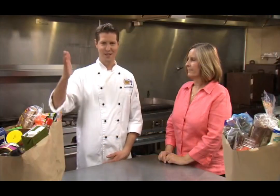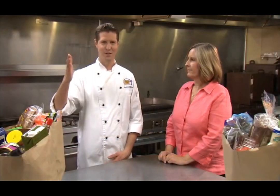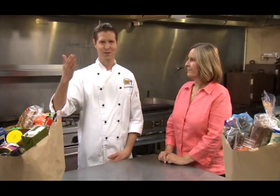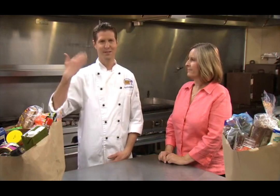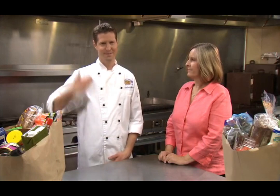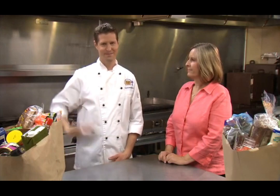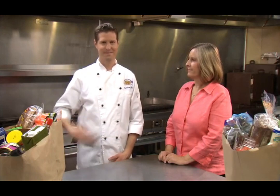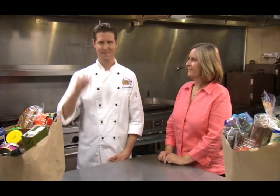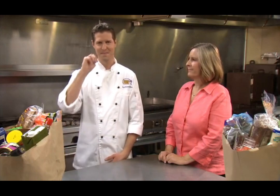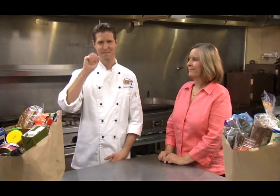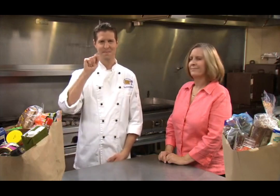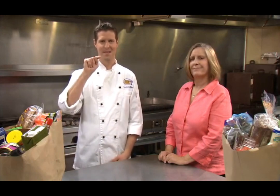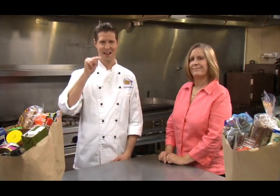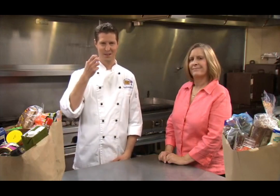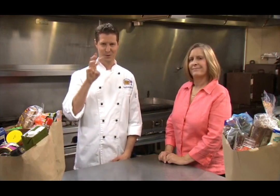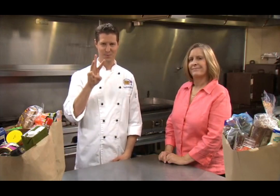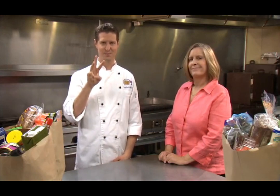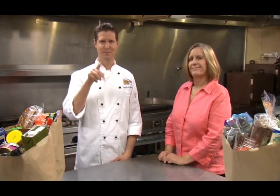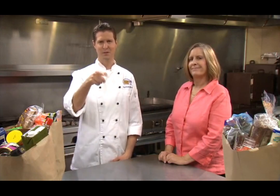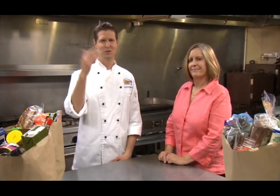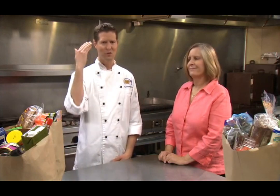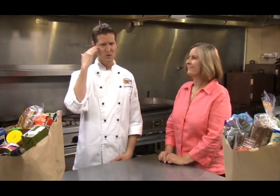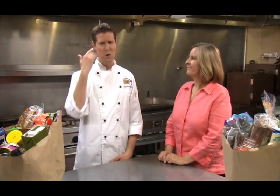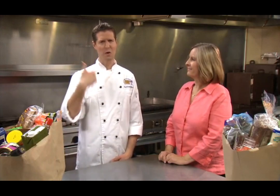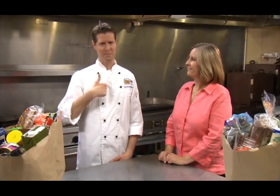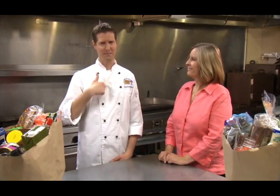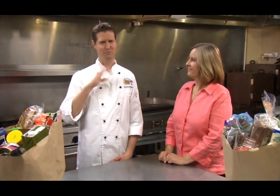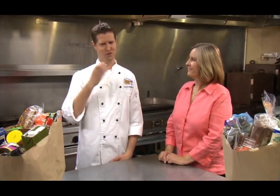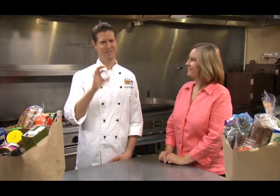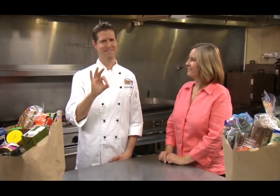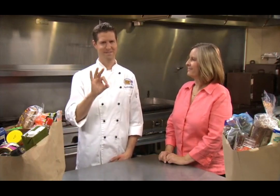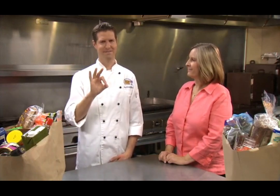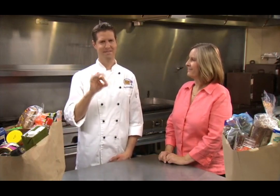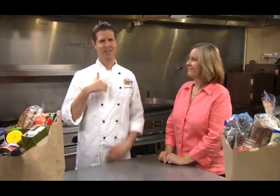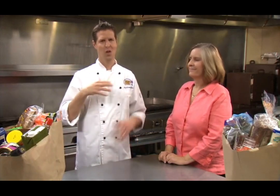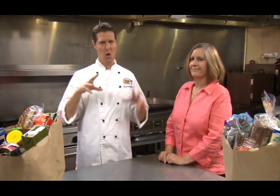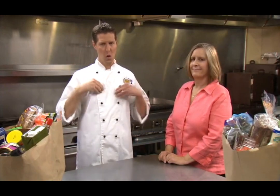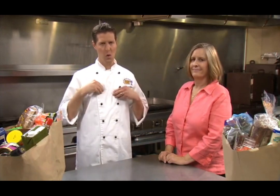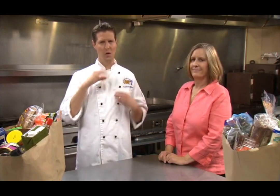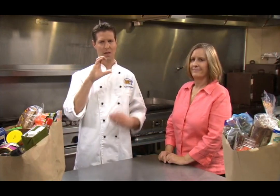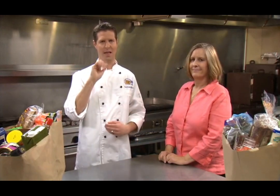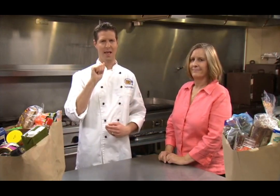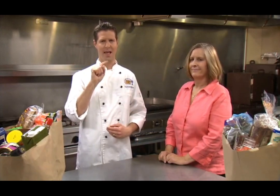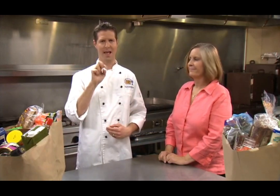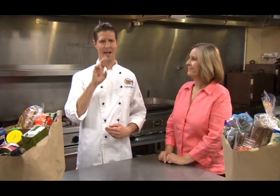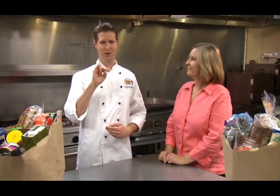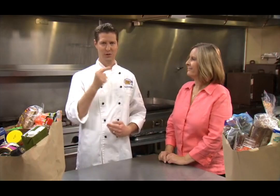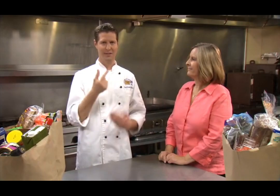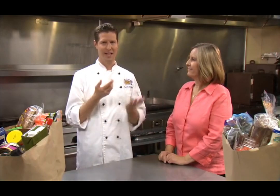Hello, my name is Matthew, and as you've already heard, I'm a chef. I own a catering business.